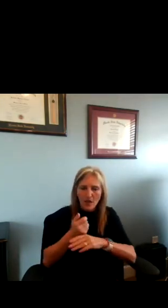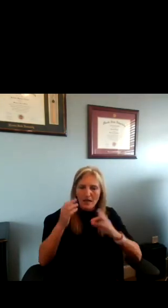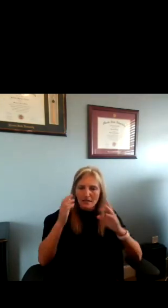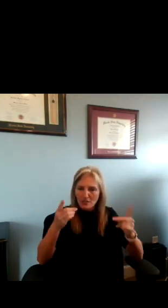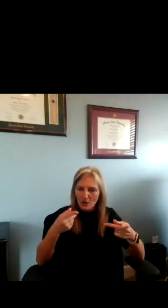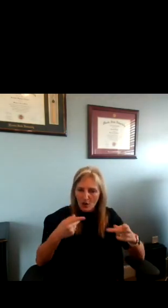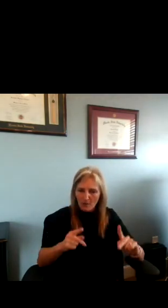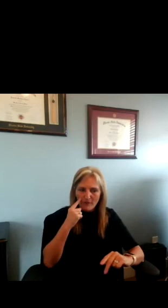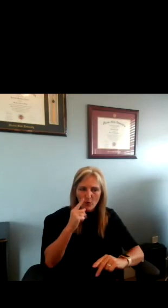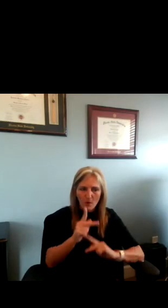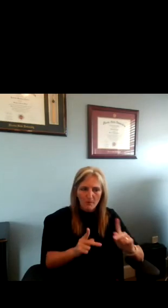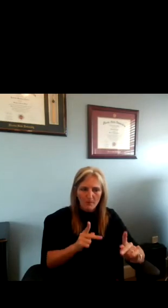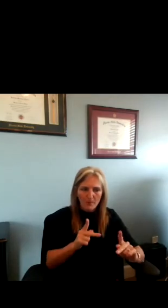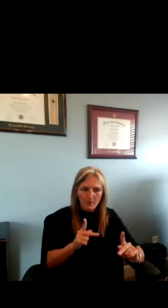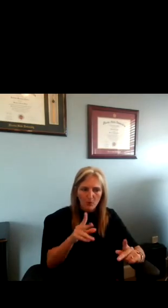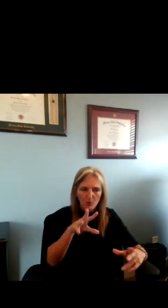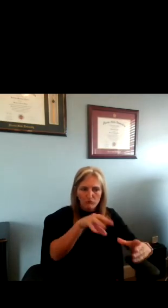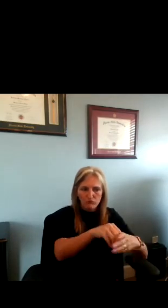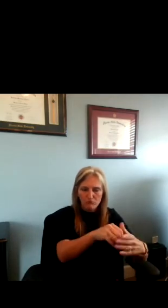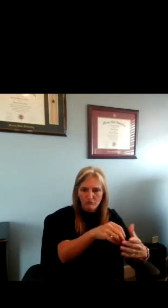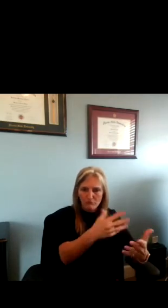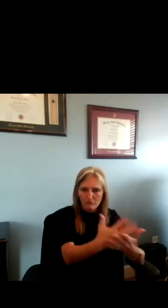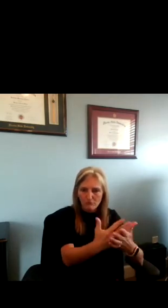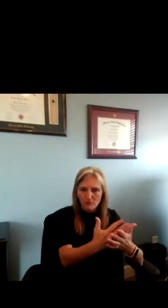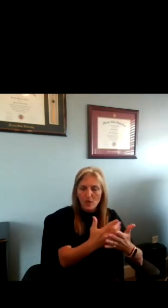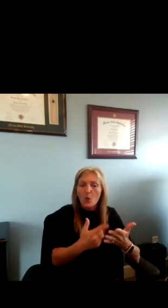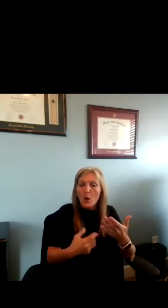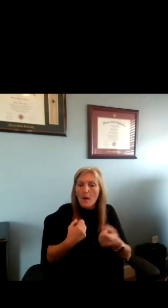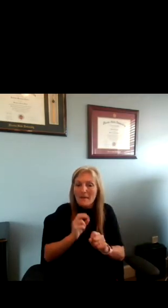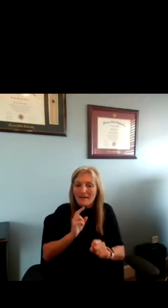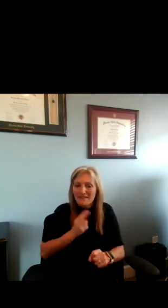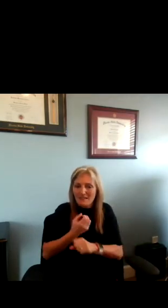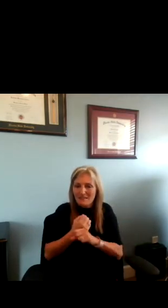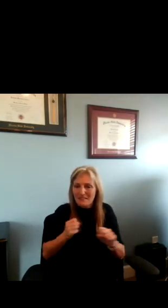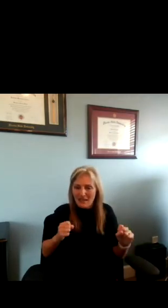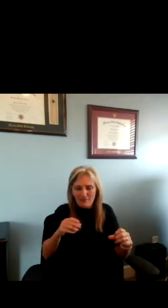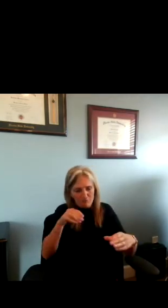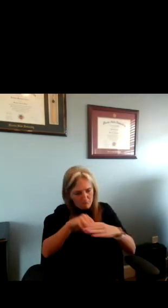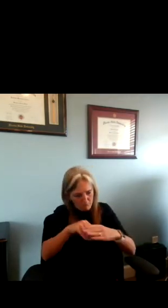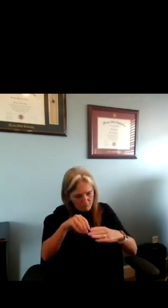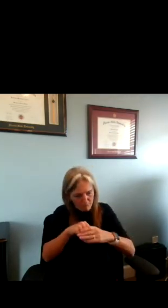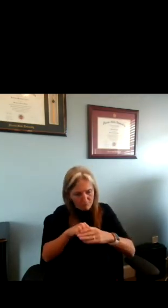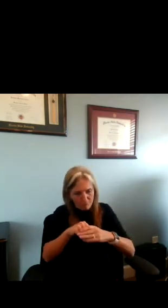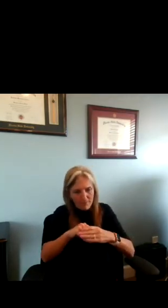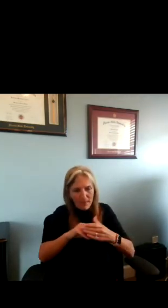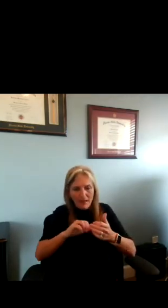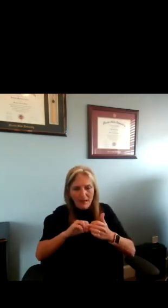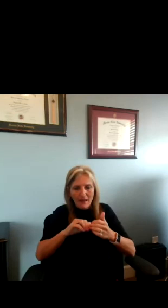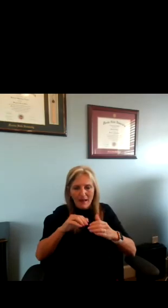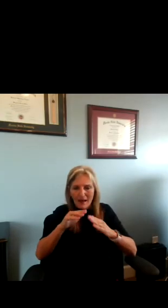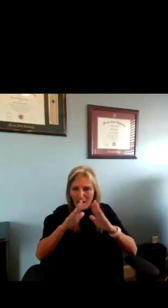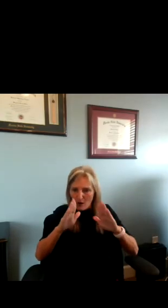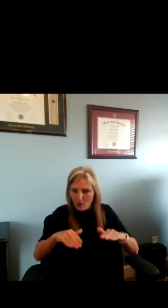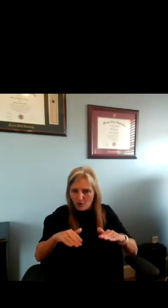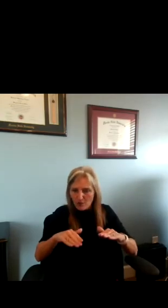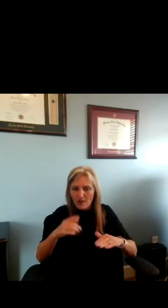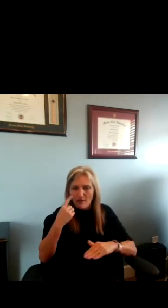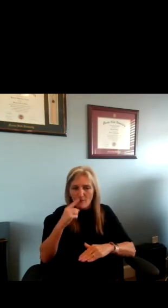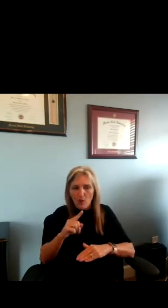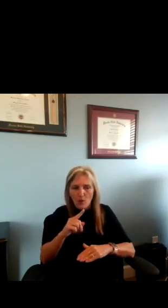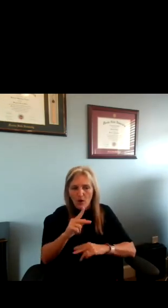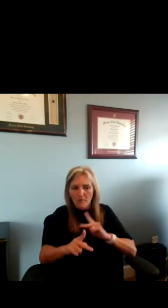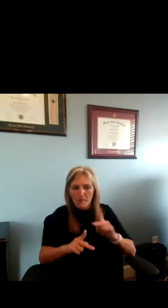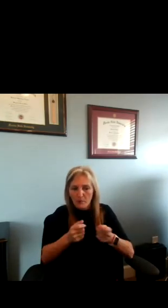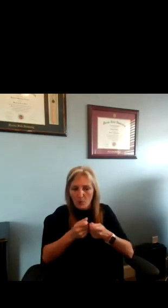incarcerated students. What makes us safe? Investing in housing for the